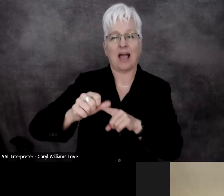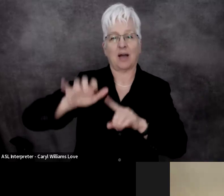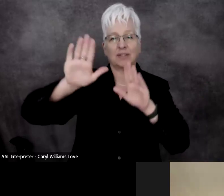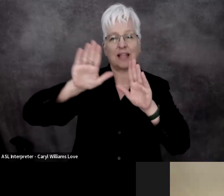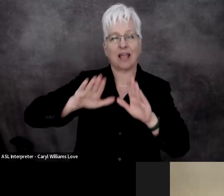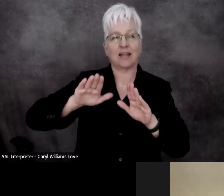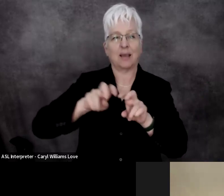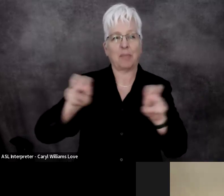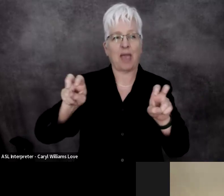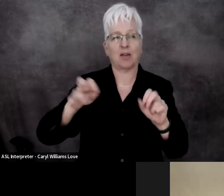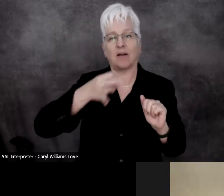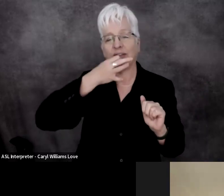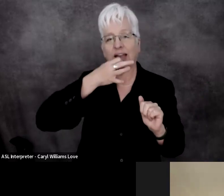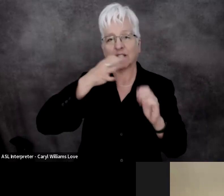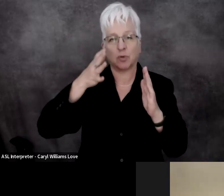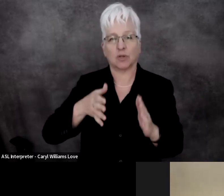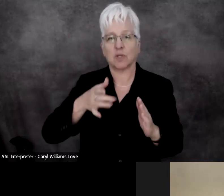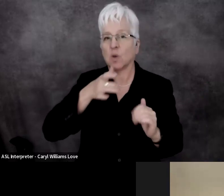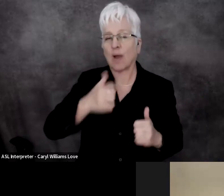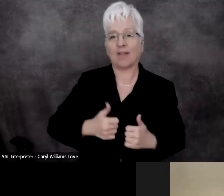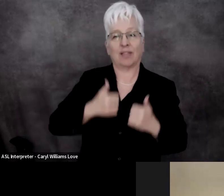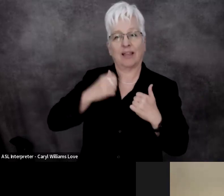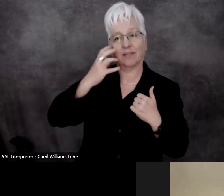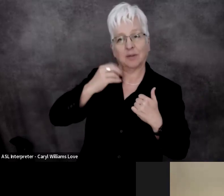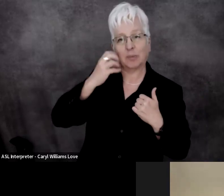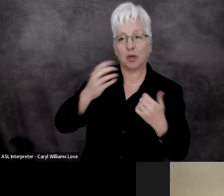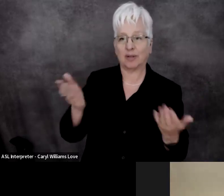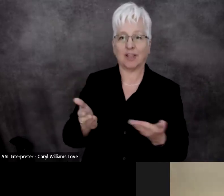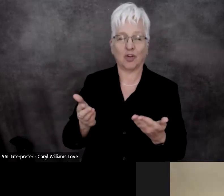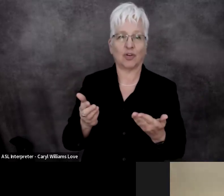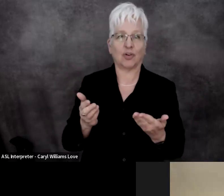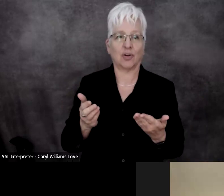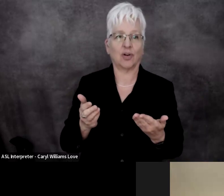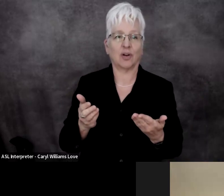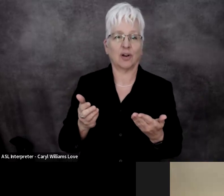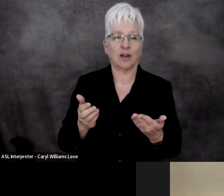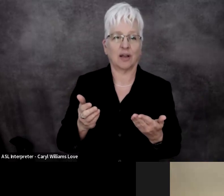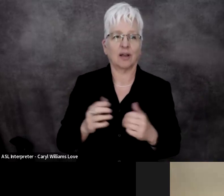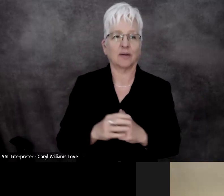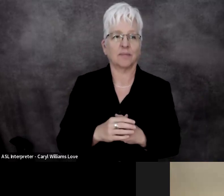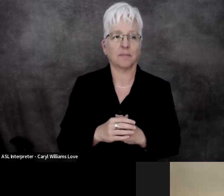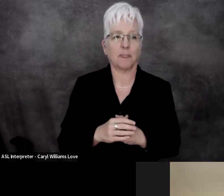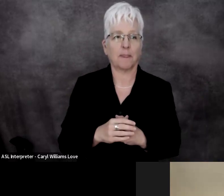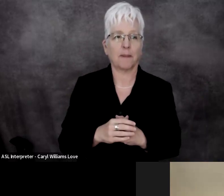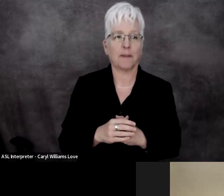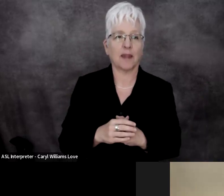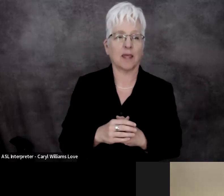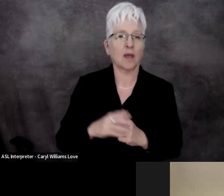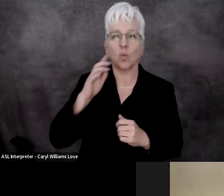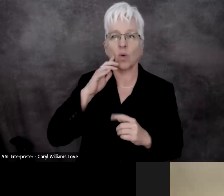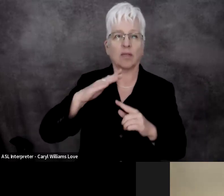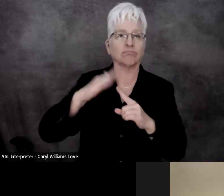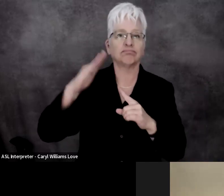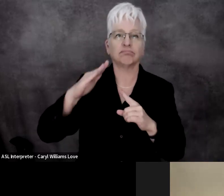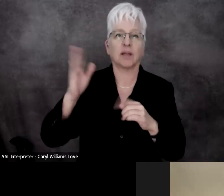of experts and lived experts who are joining us to see. I think David's going to start with a level setting presentation,